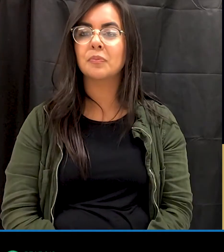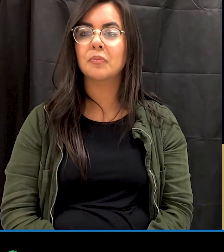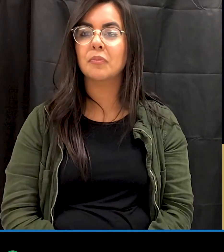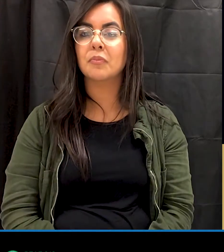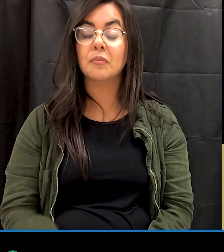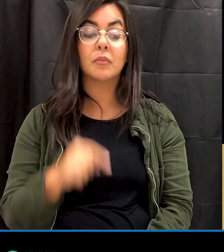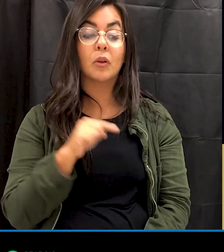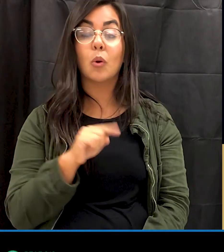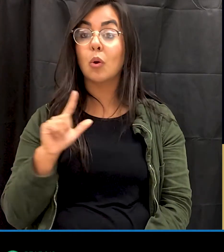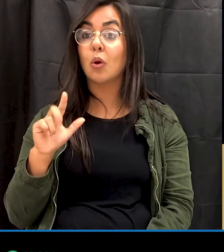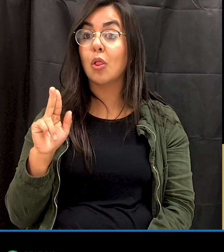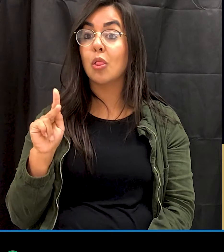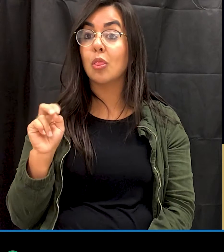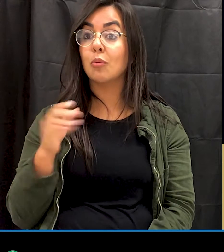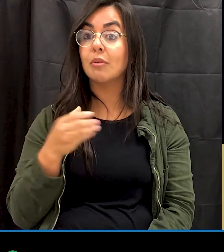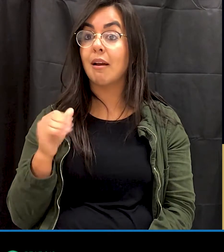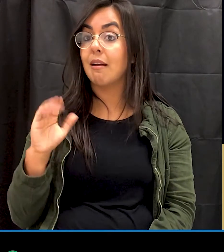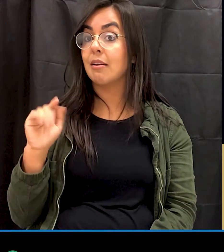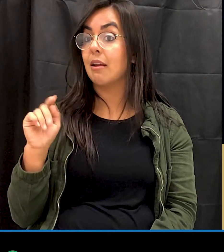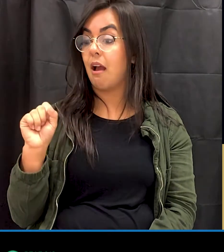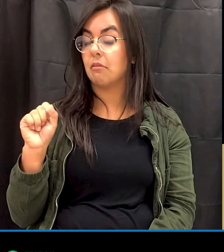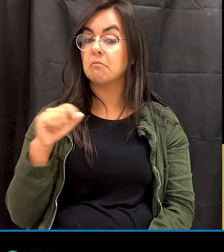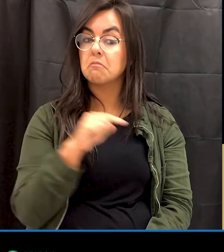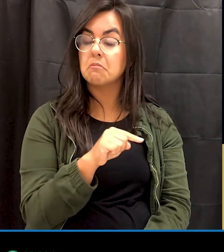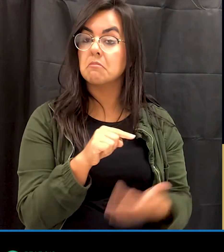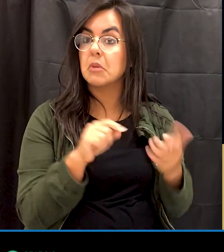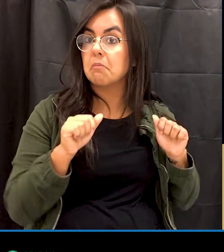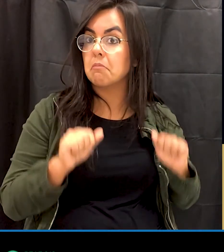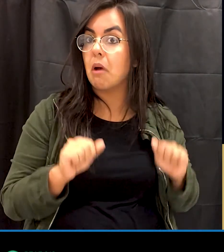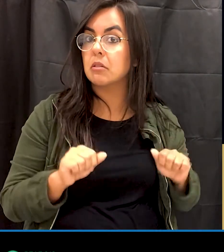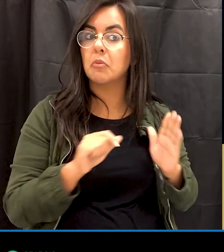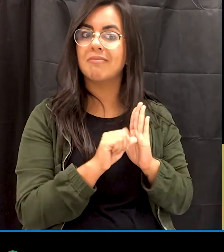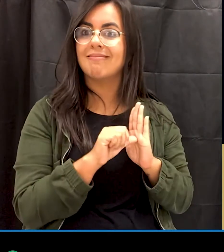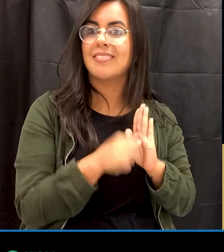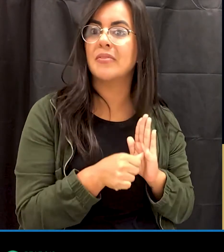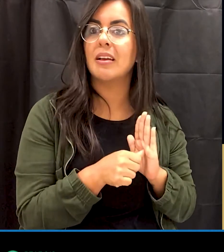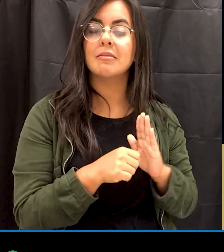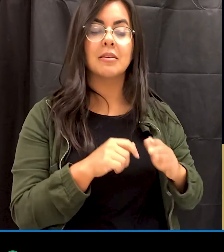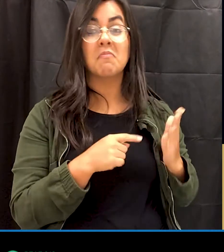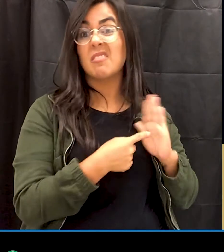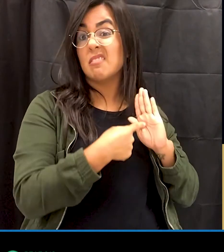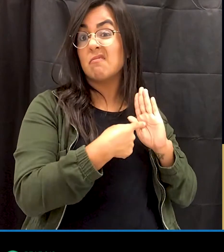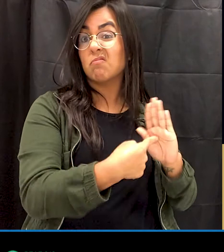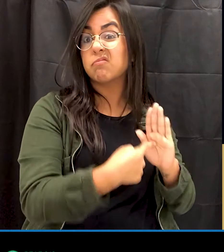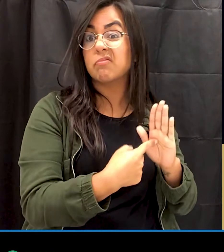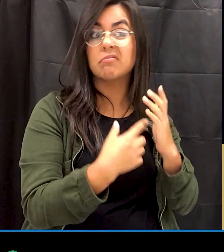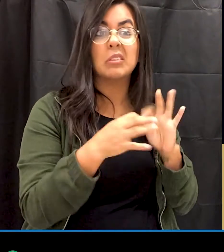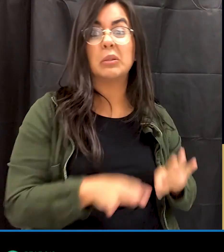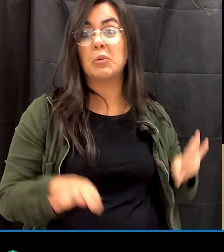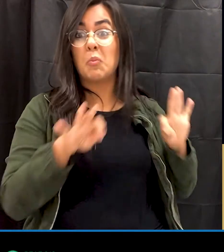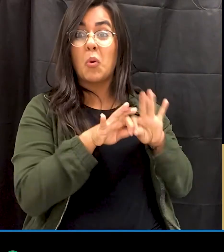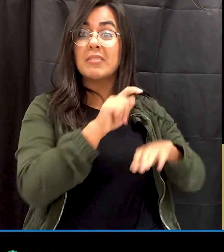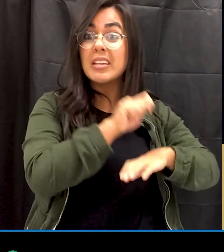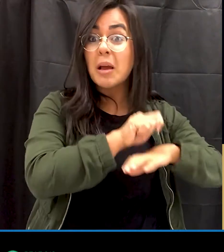if you read Luke and Acts, it's possibly fitting in with some emphasis that Luke has on what is the relevance of the temple in light of the